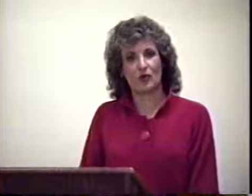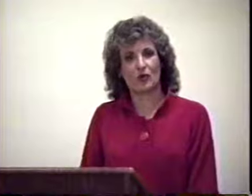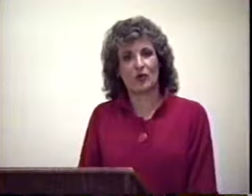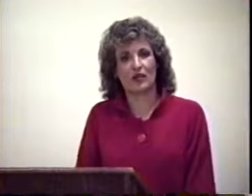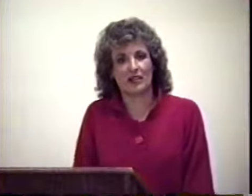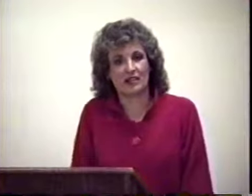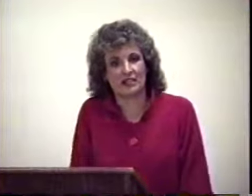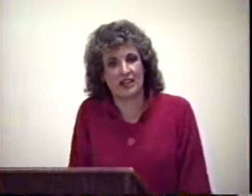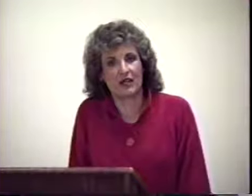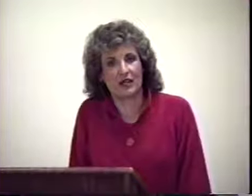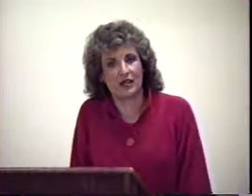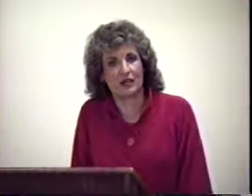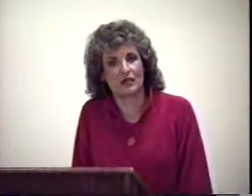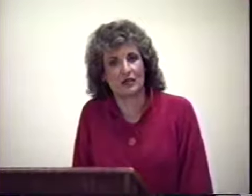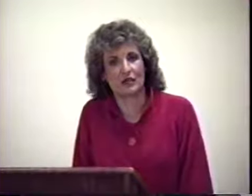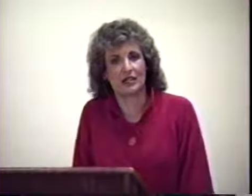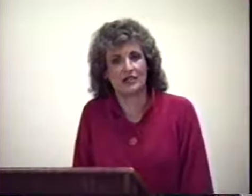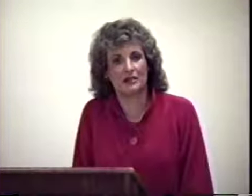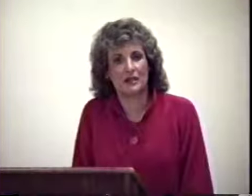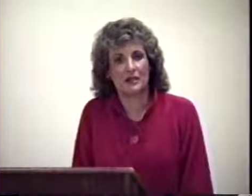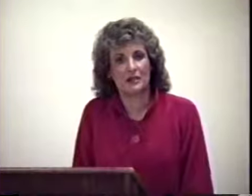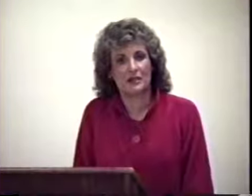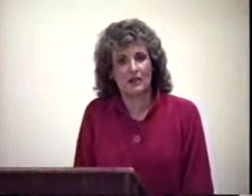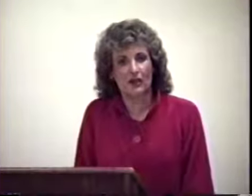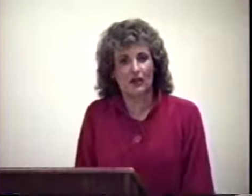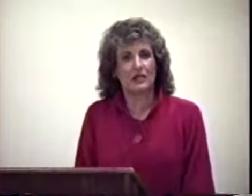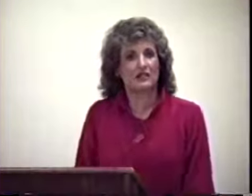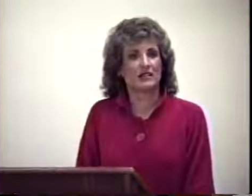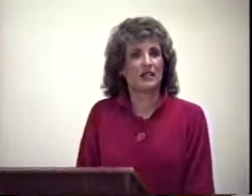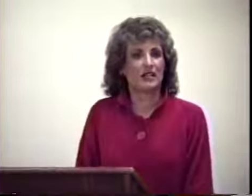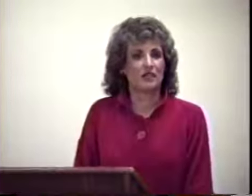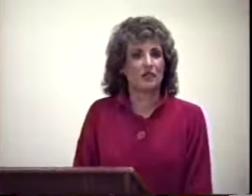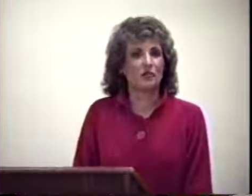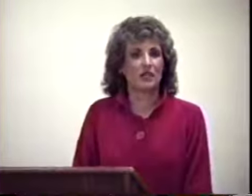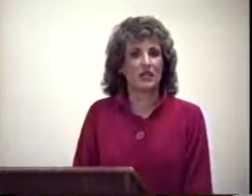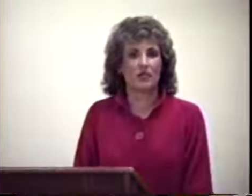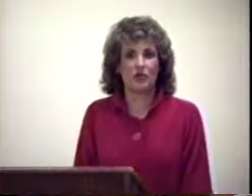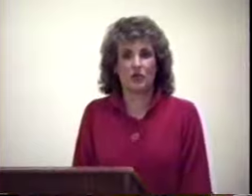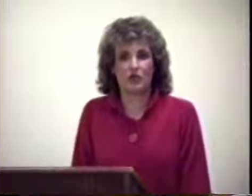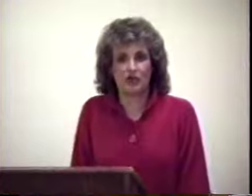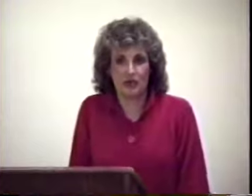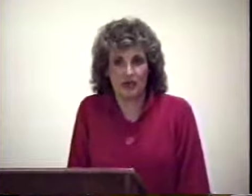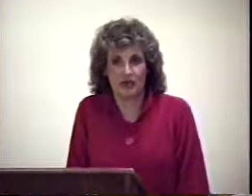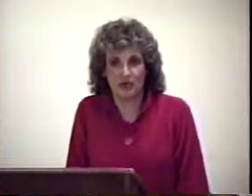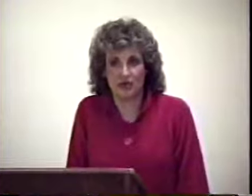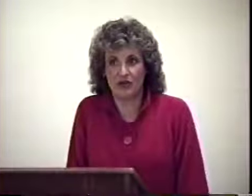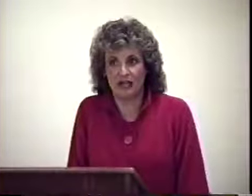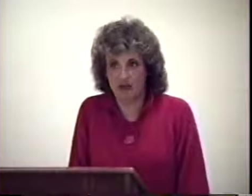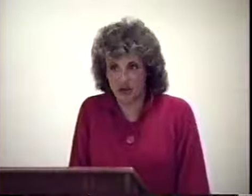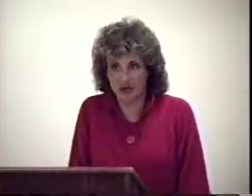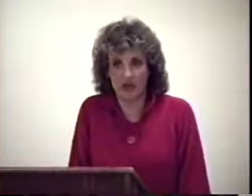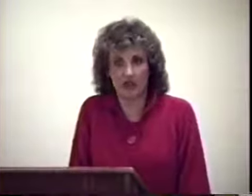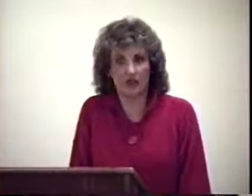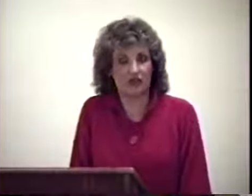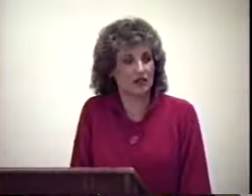we're working outside or we go someplace, we can sign and communicate when we wouldn't be able to do that if we were trying to talk to